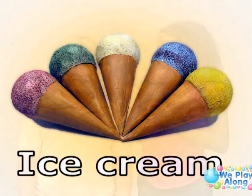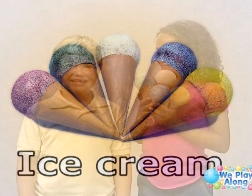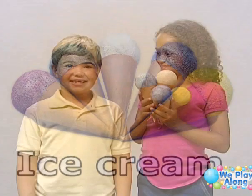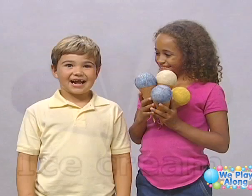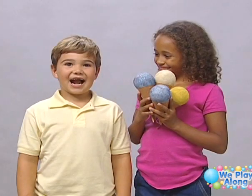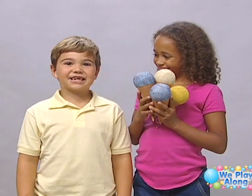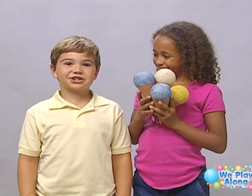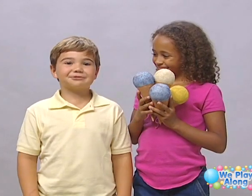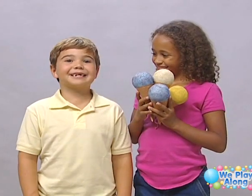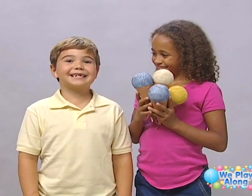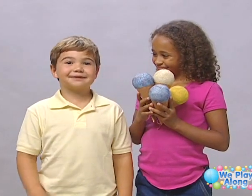Ice cream.